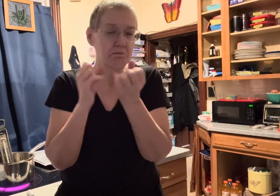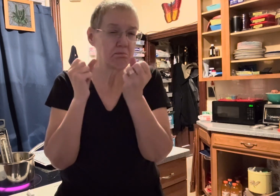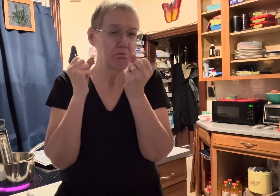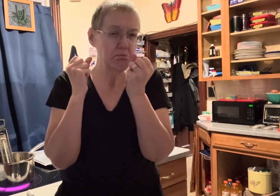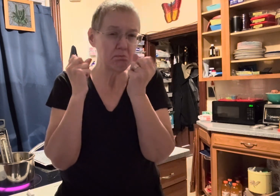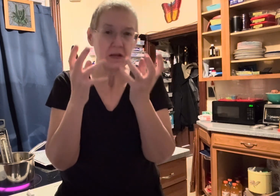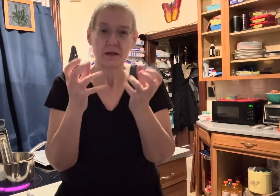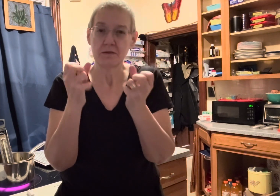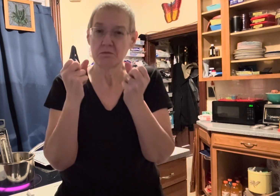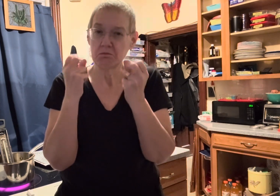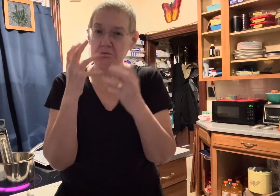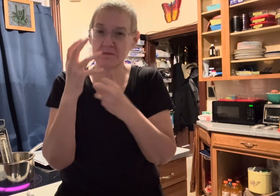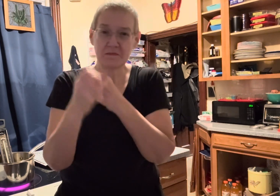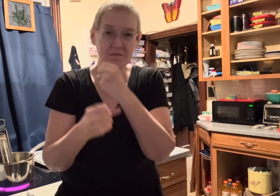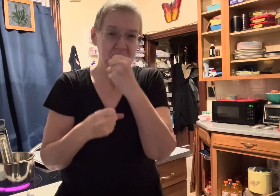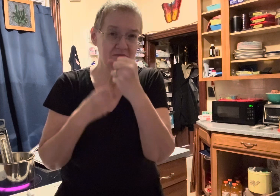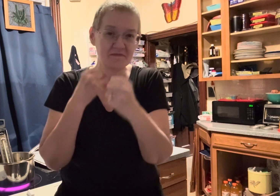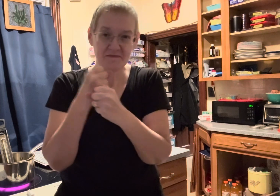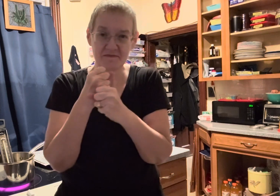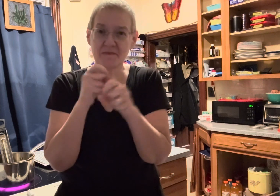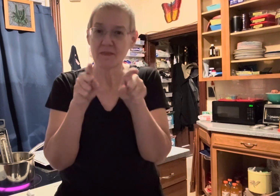for many, many years.